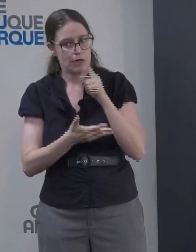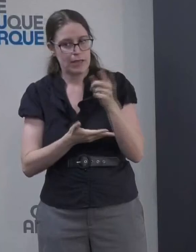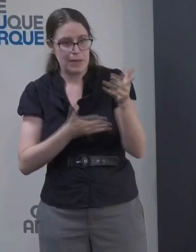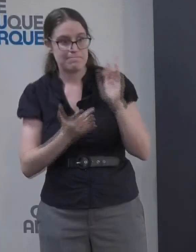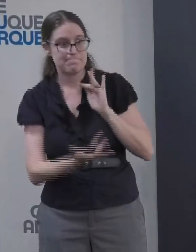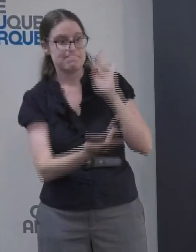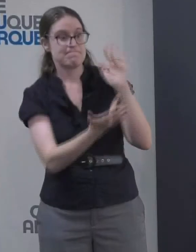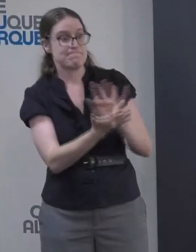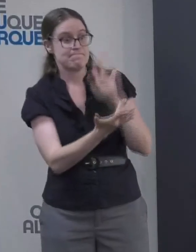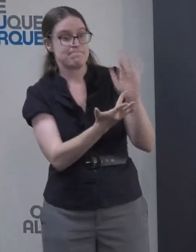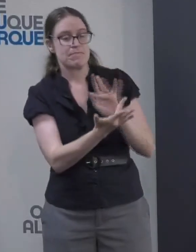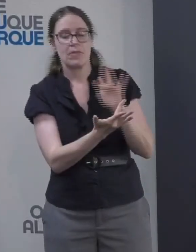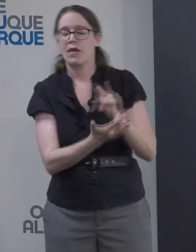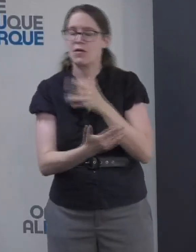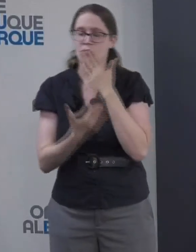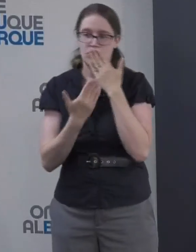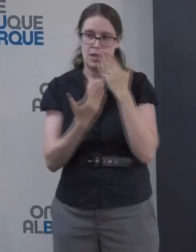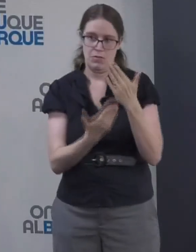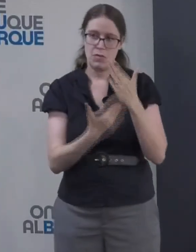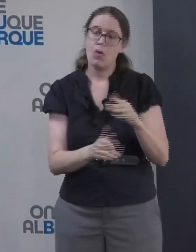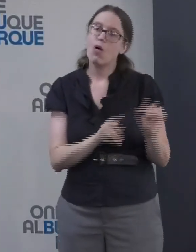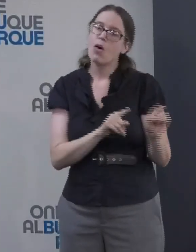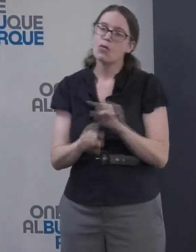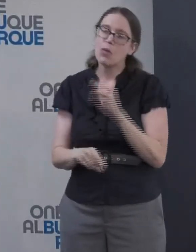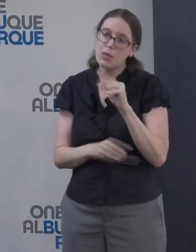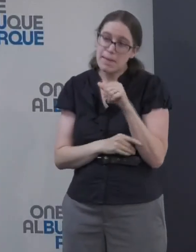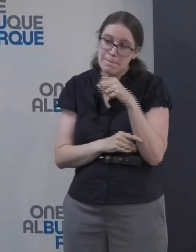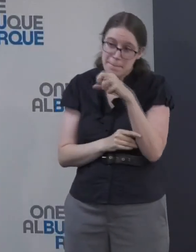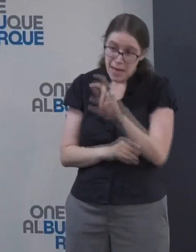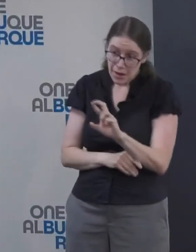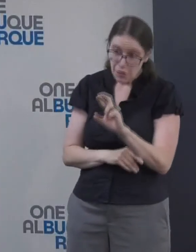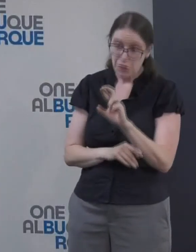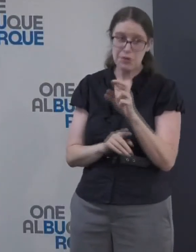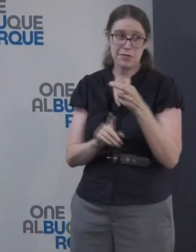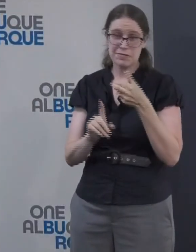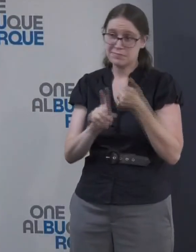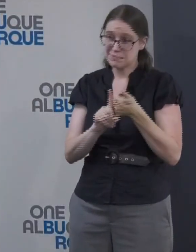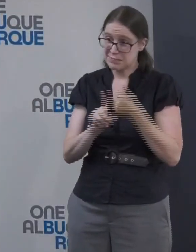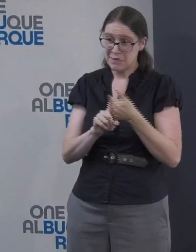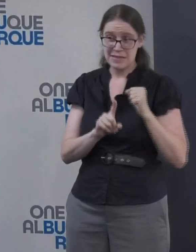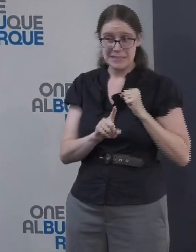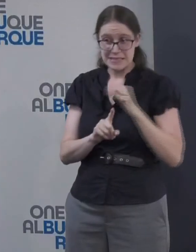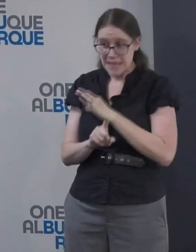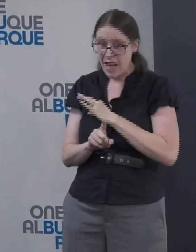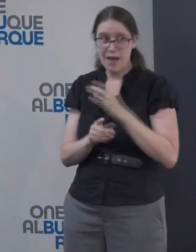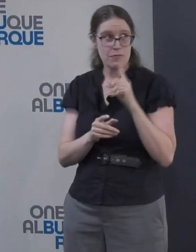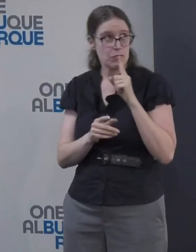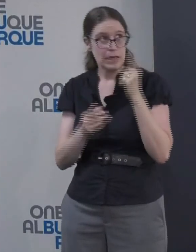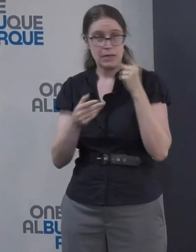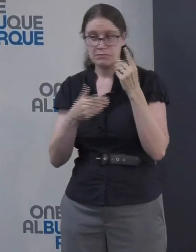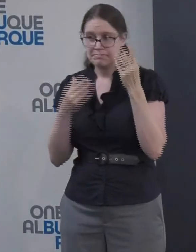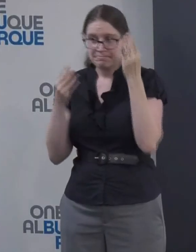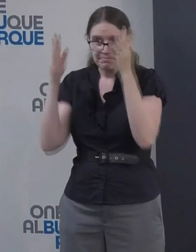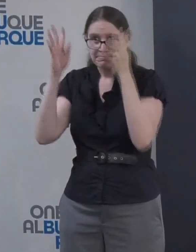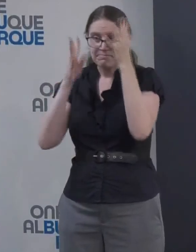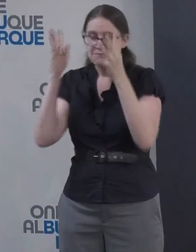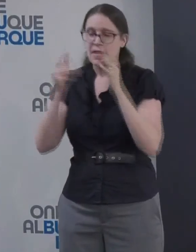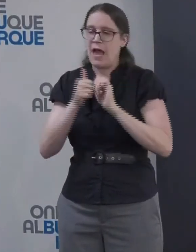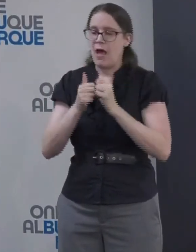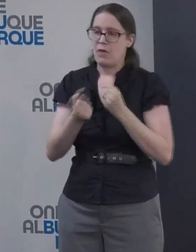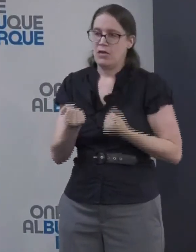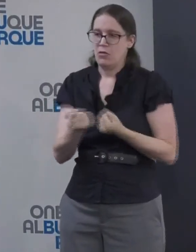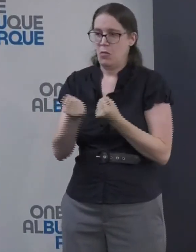for supporting us in this effort as the governor has reopened our abilities, and we do